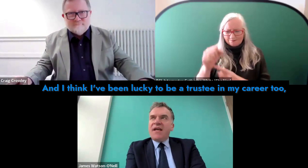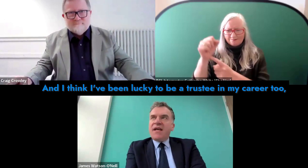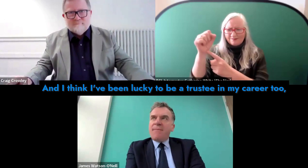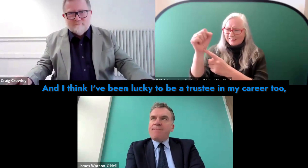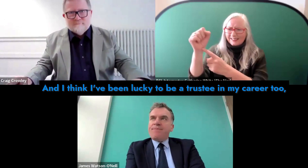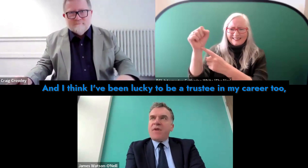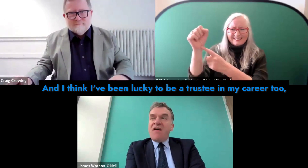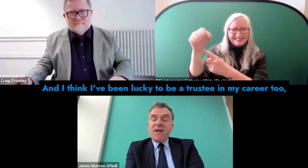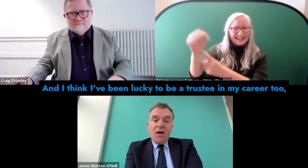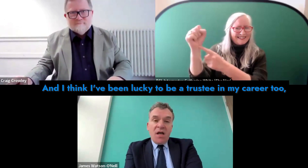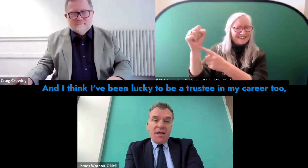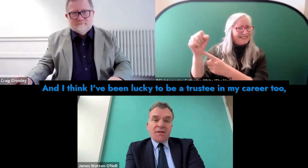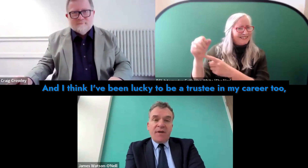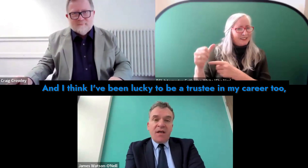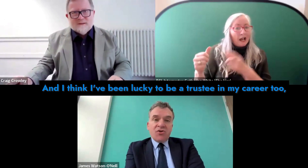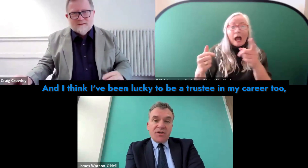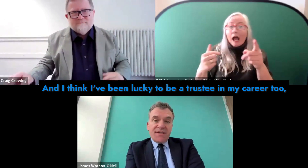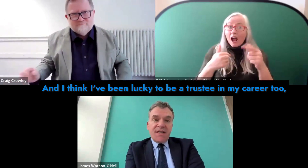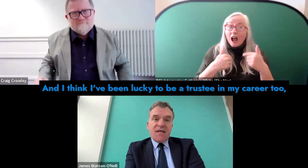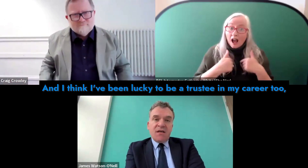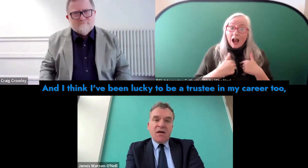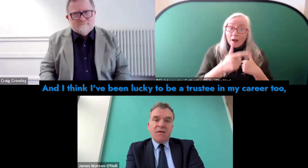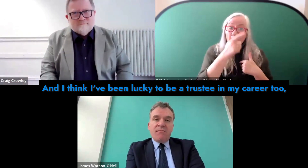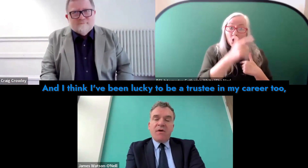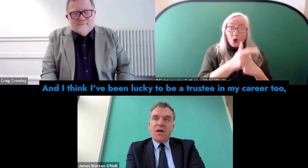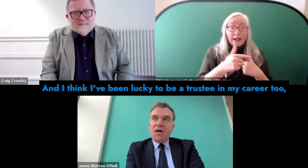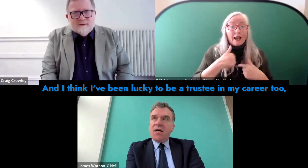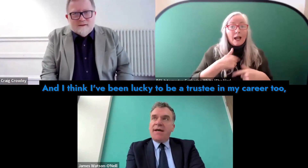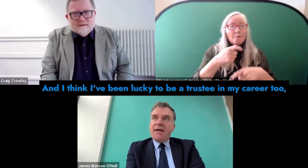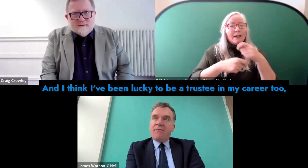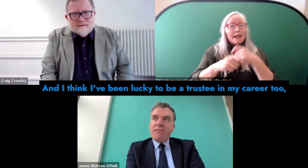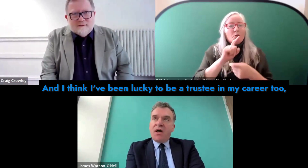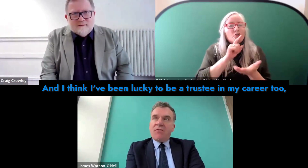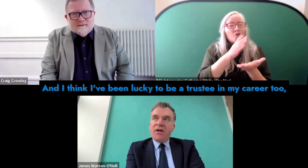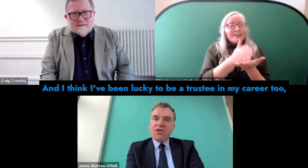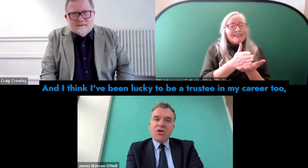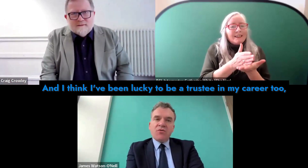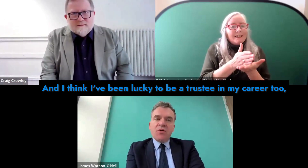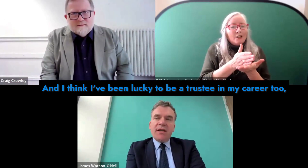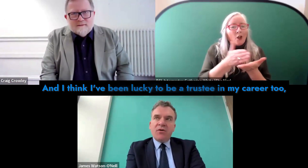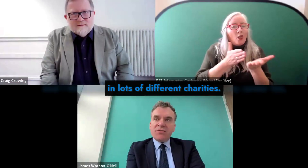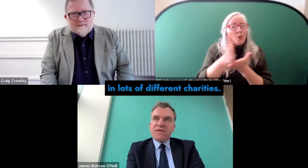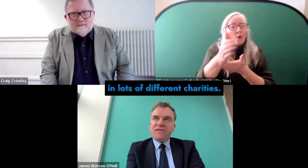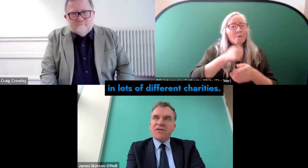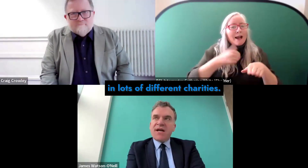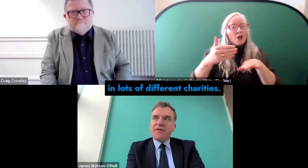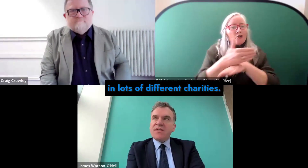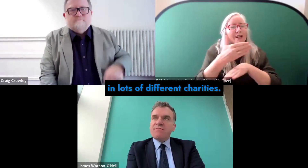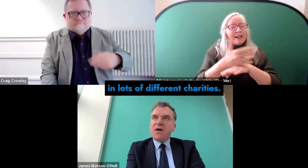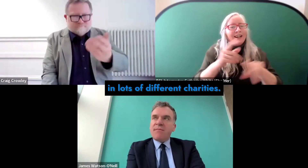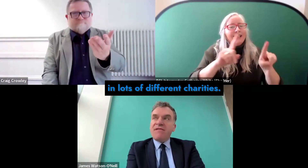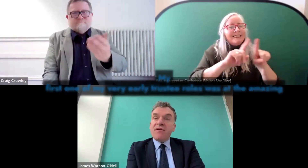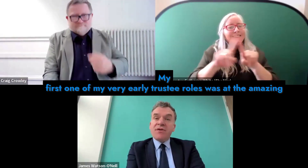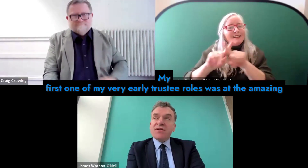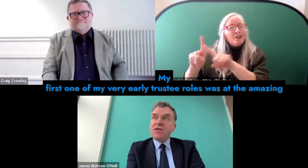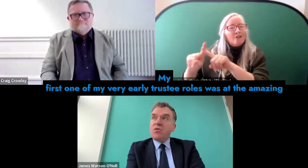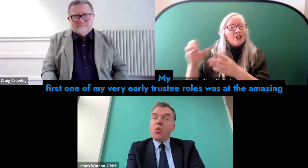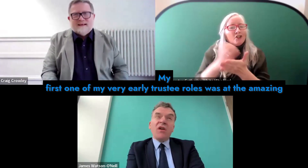and I think I've been lucky to be a trustee in my career too, in lots of different